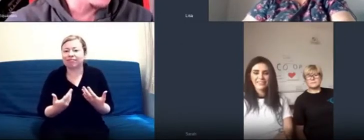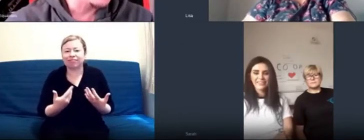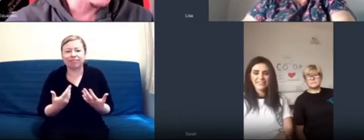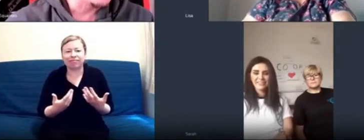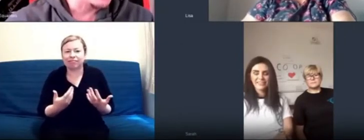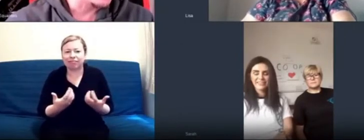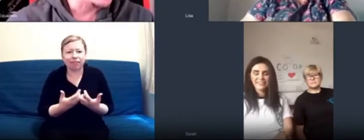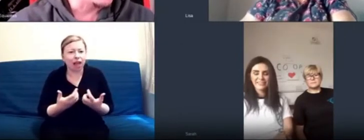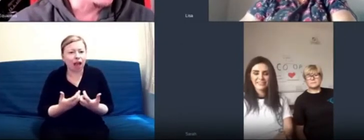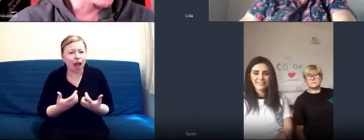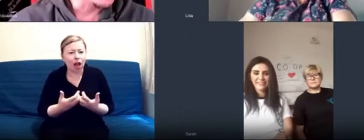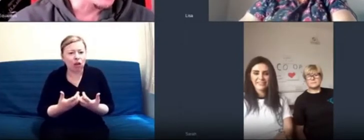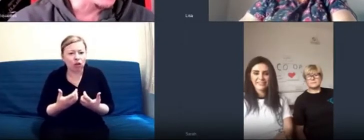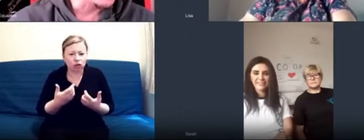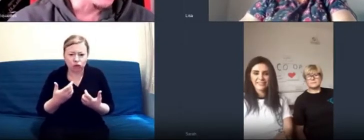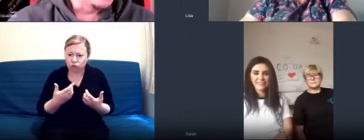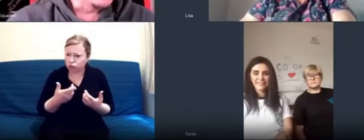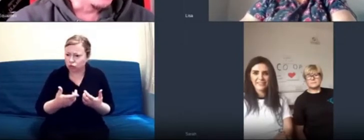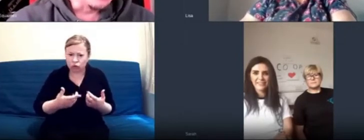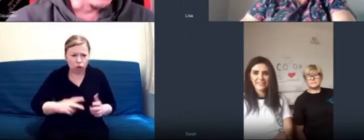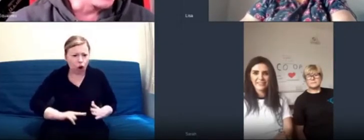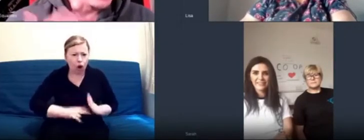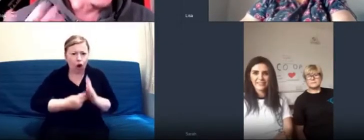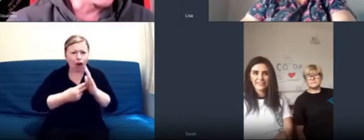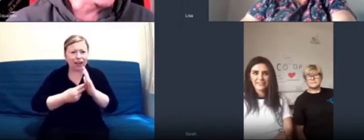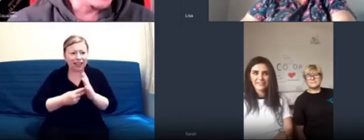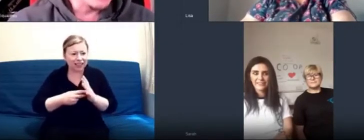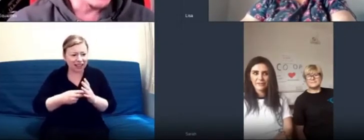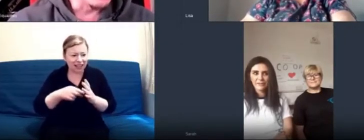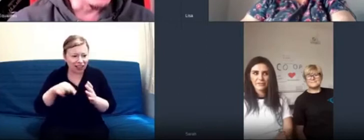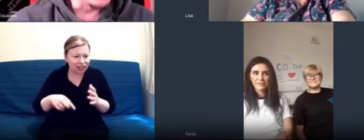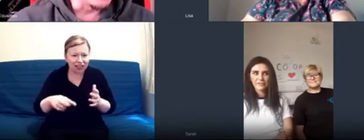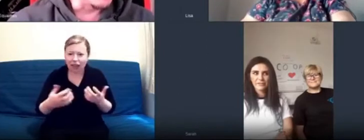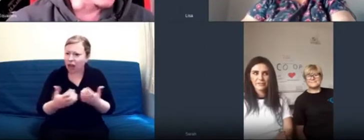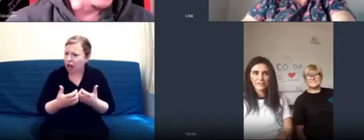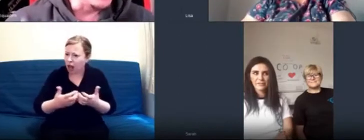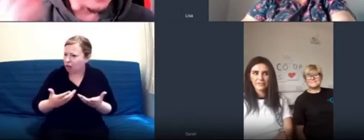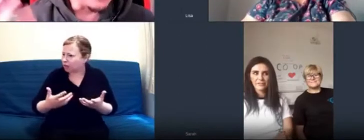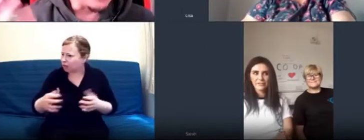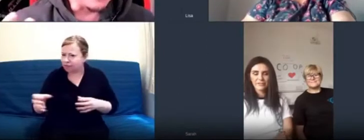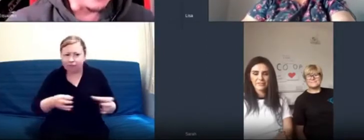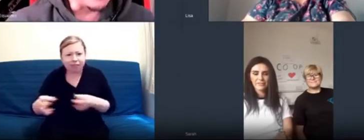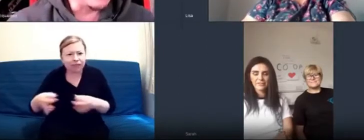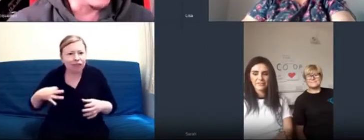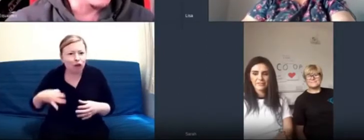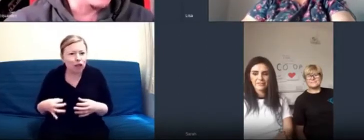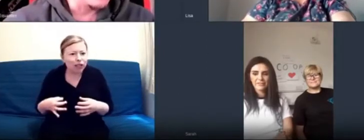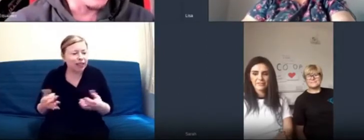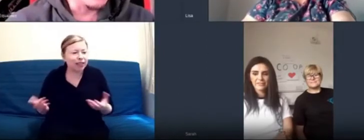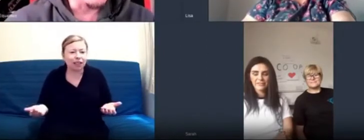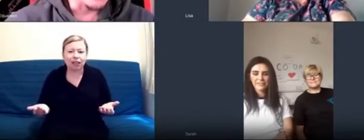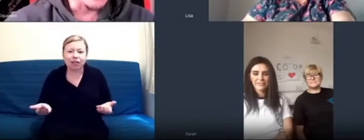how is it that you're organizing all this? Your volunteers, do you have